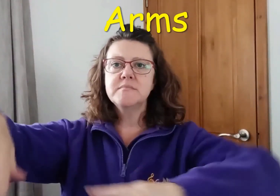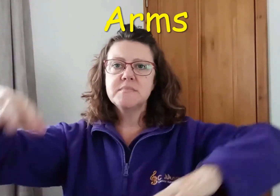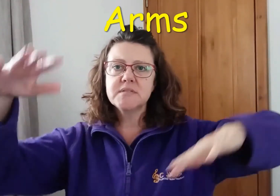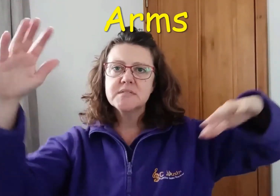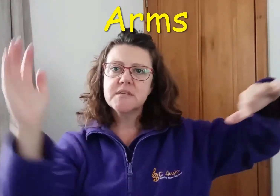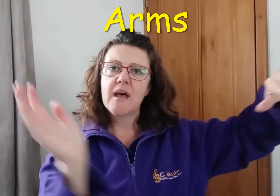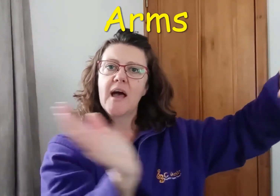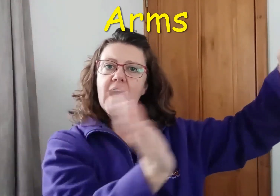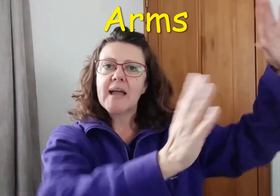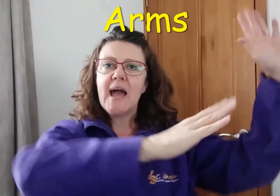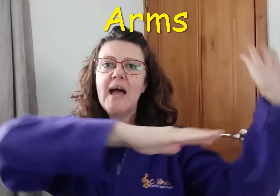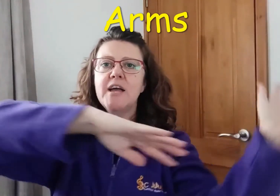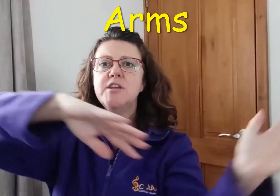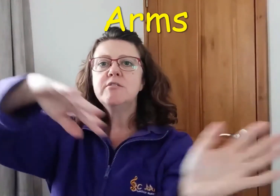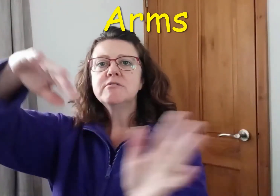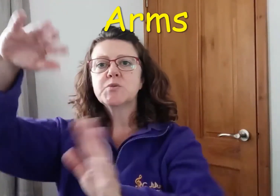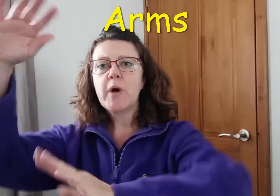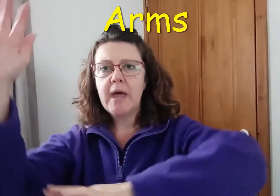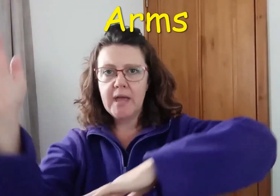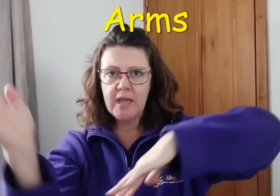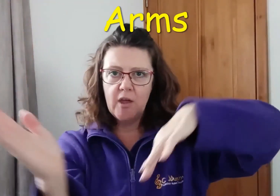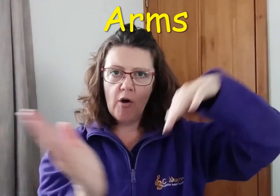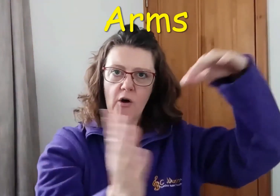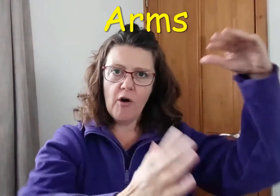arms? Can you sway your